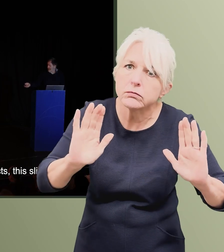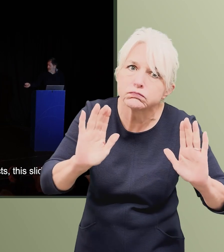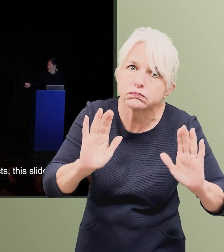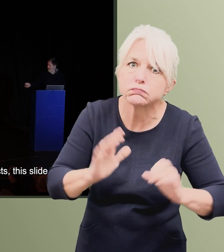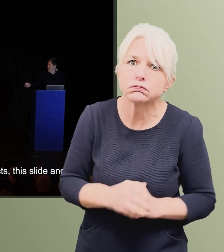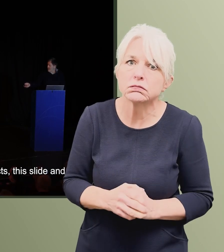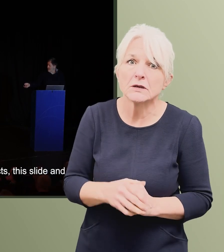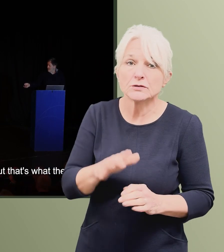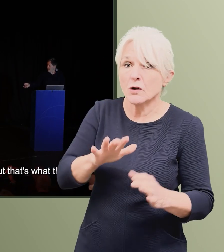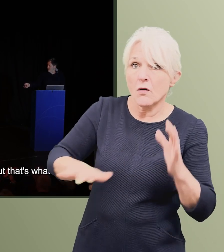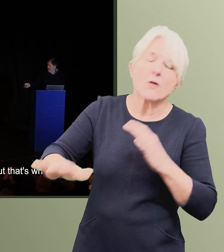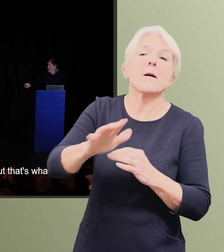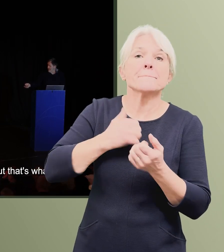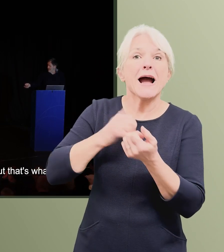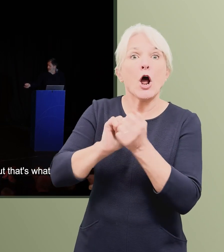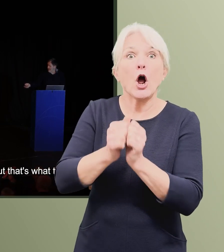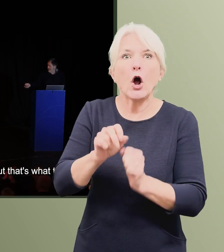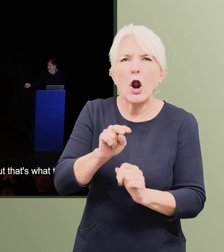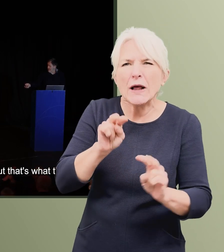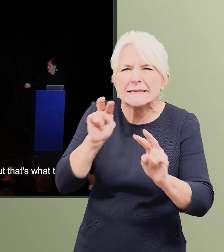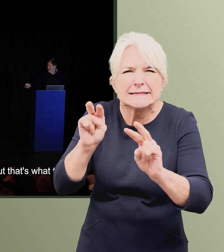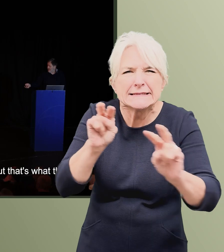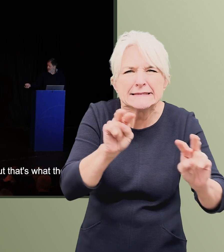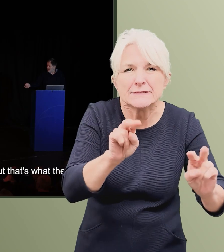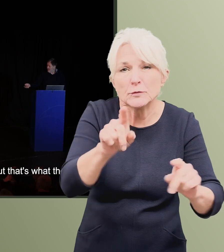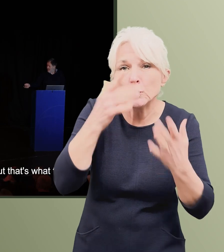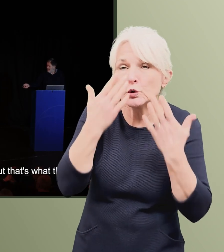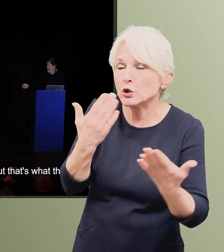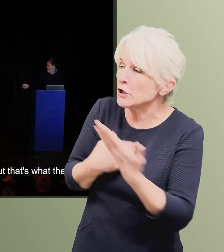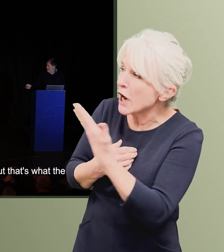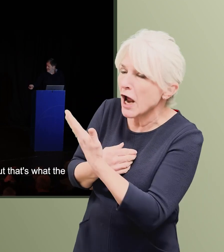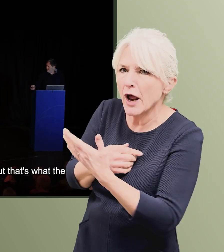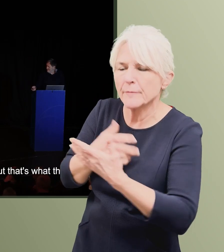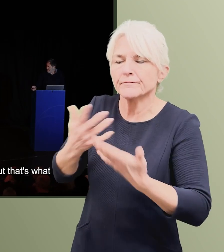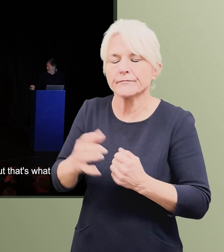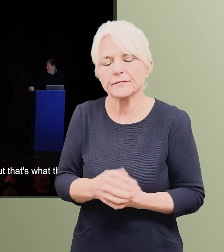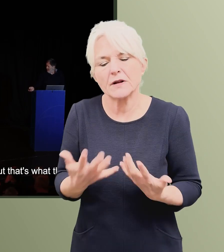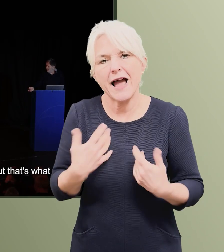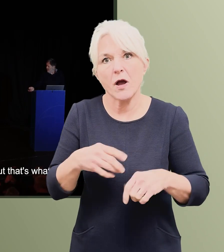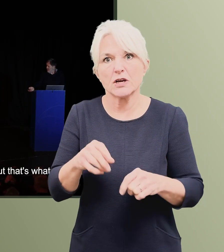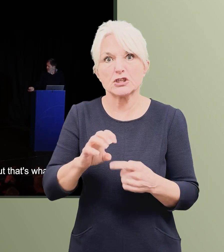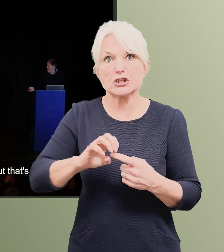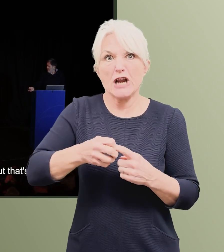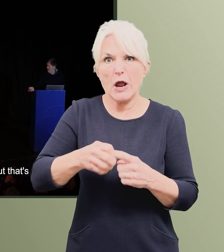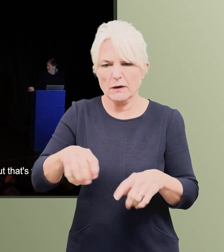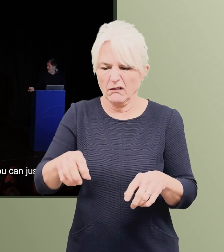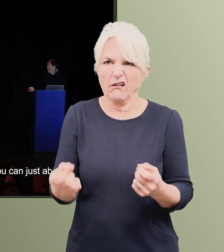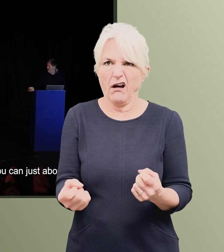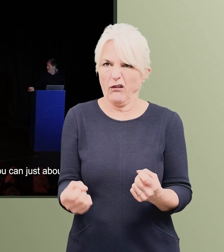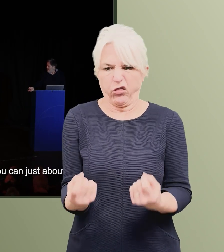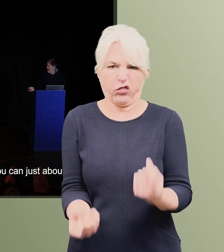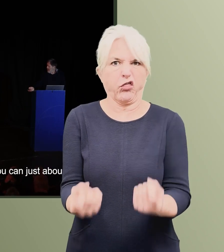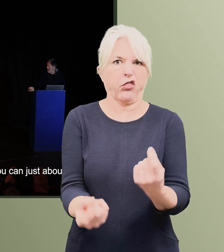this slide and the light doesn't show it, give it that the credit it's due. But that's what the site looks like with